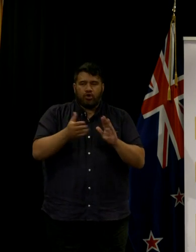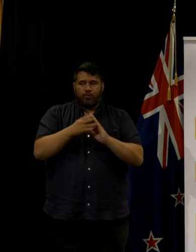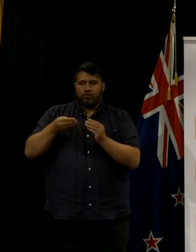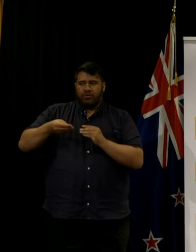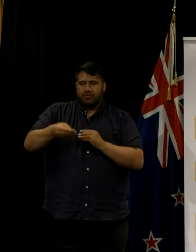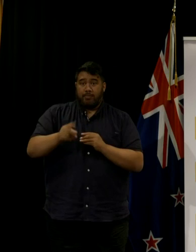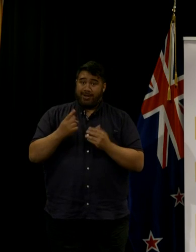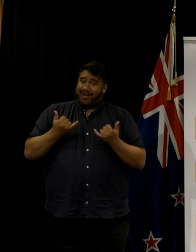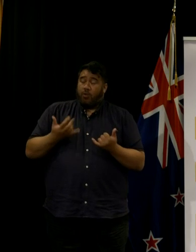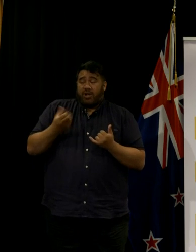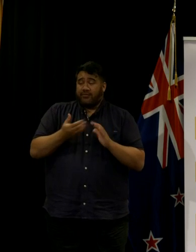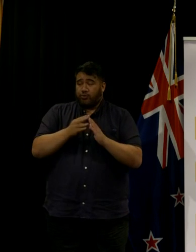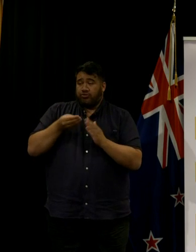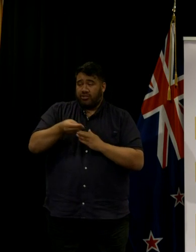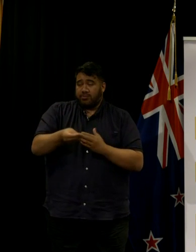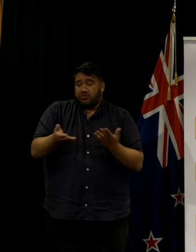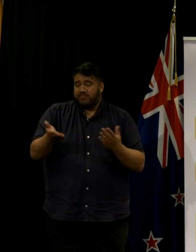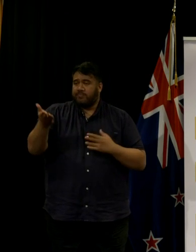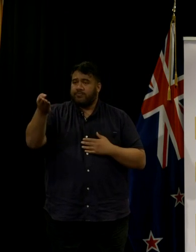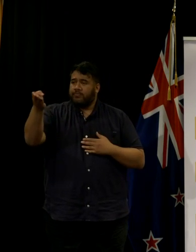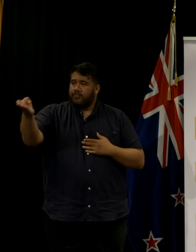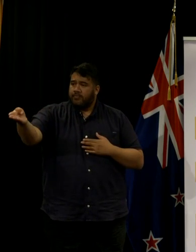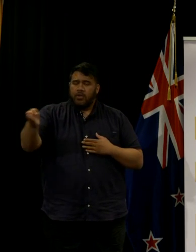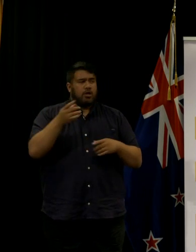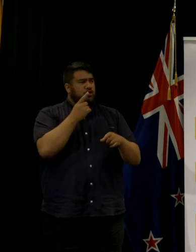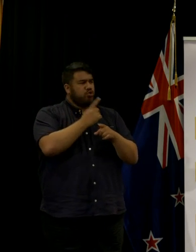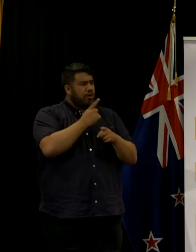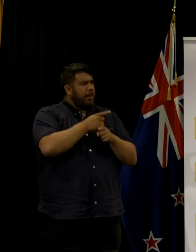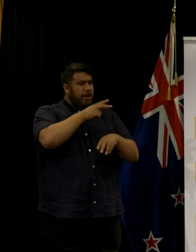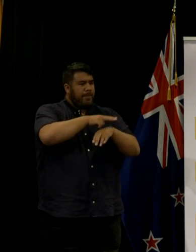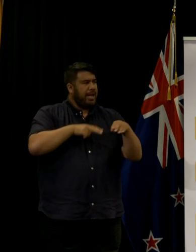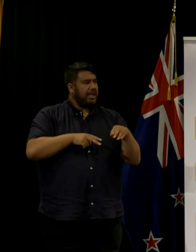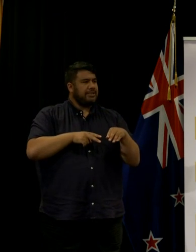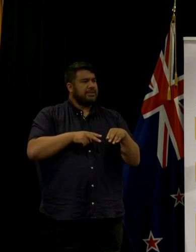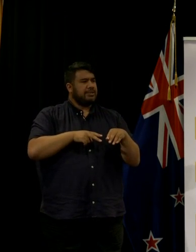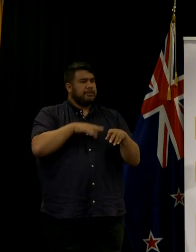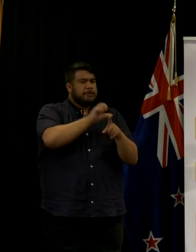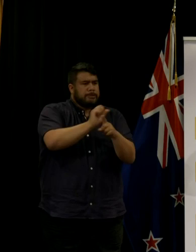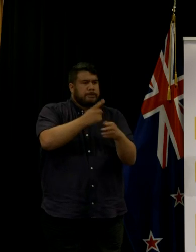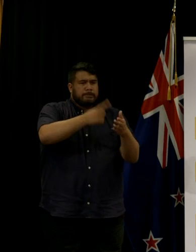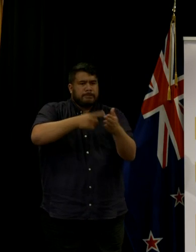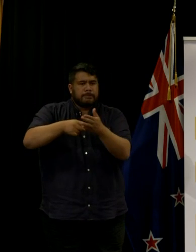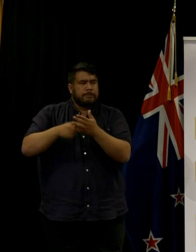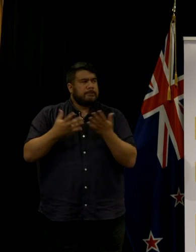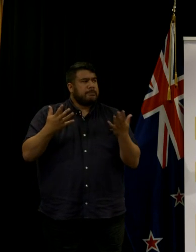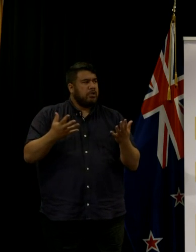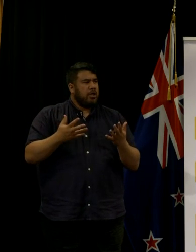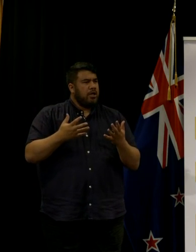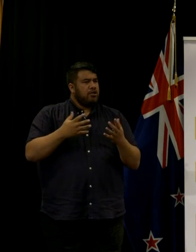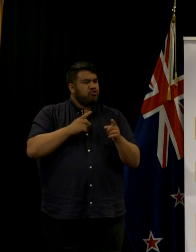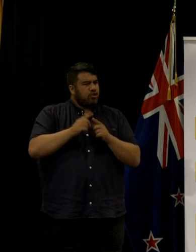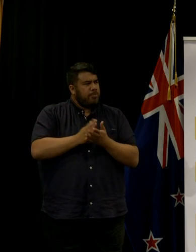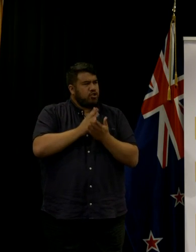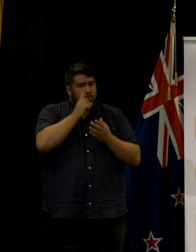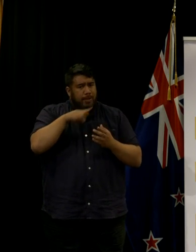follow-up question. It was just back on the enforcement, just to give people an idea of the gravity of the situation if they're not getting